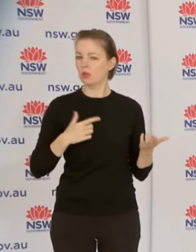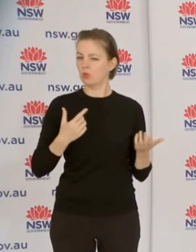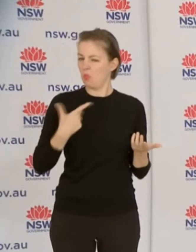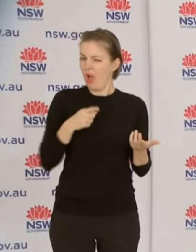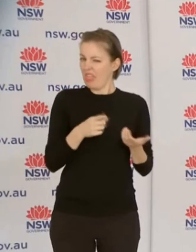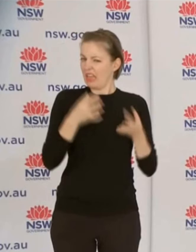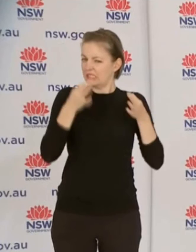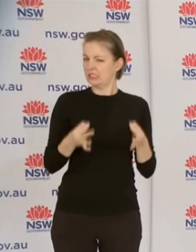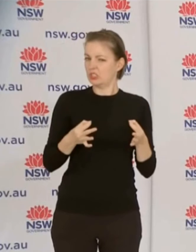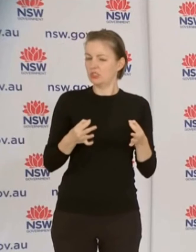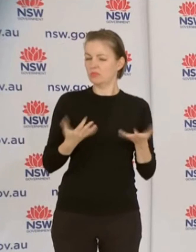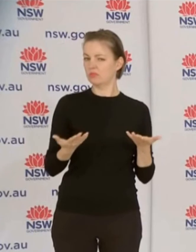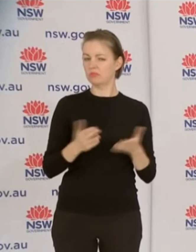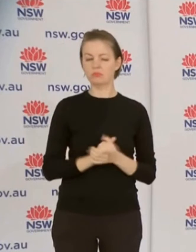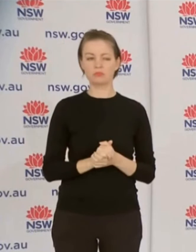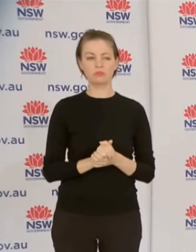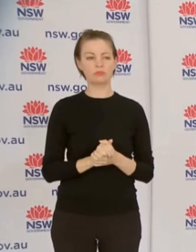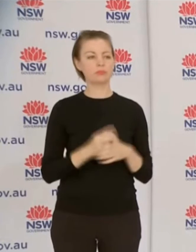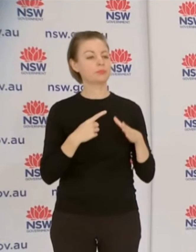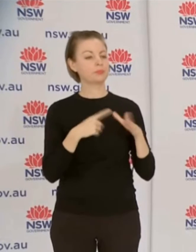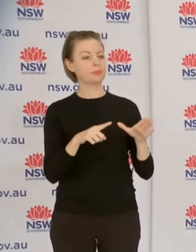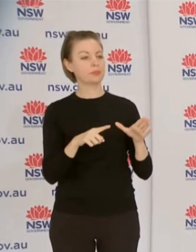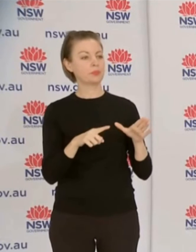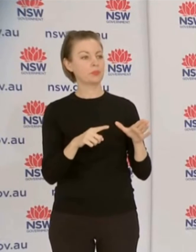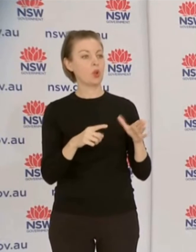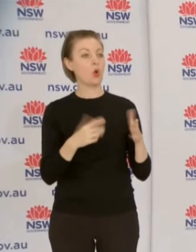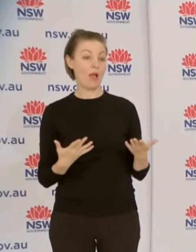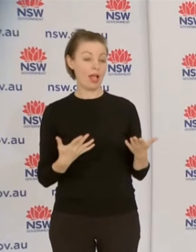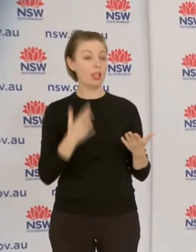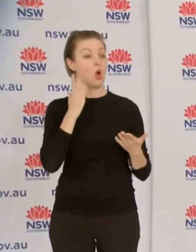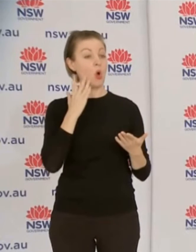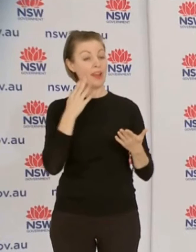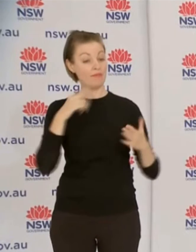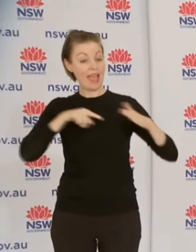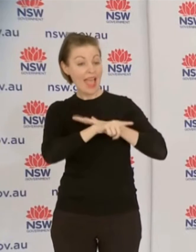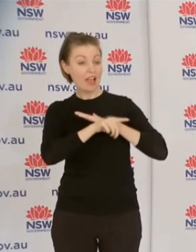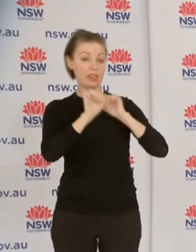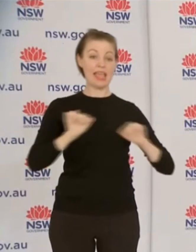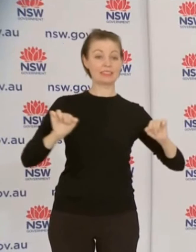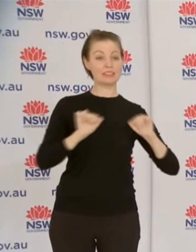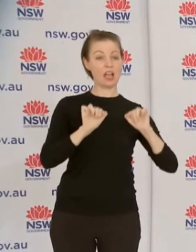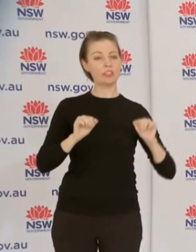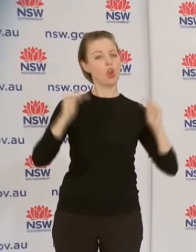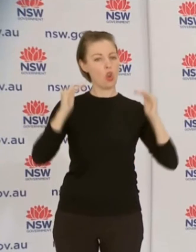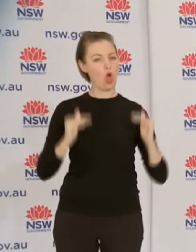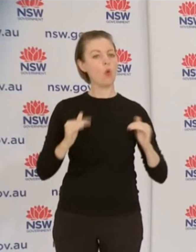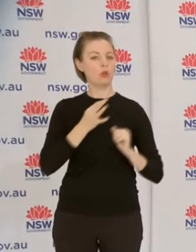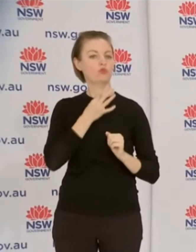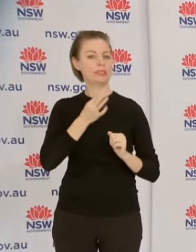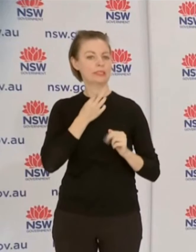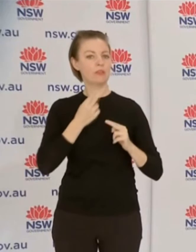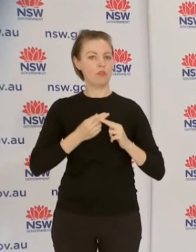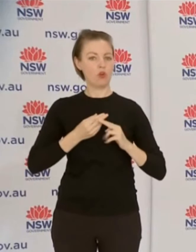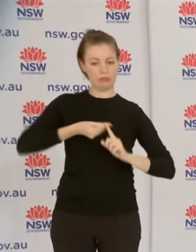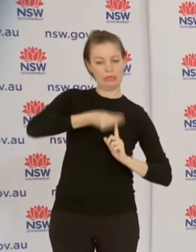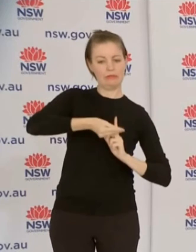those LGAs where they're households that are exercising, is very low risk of transmission. But obviously we ask people to make sure if you're coming into contact